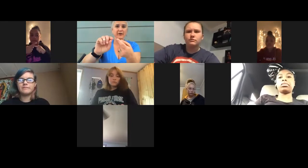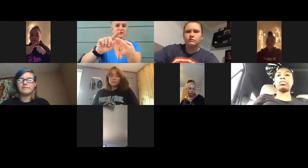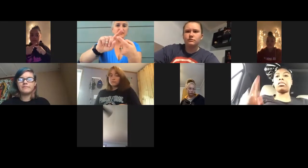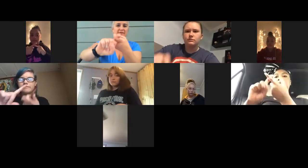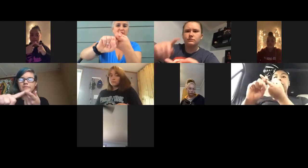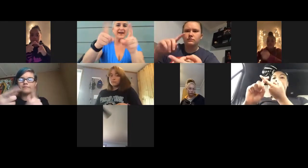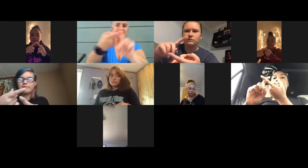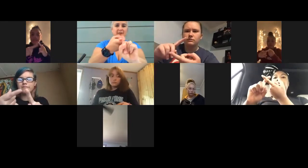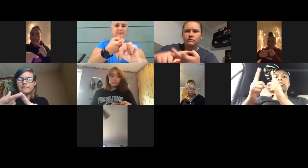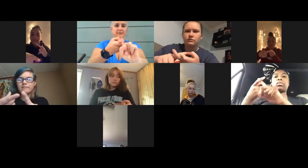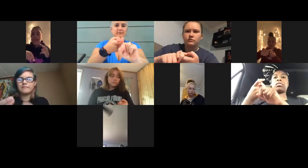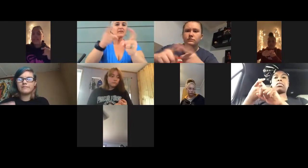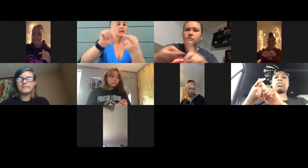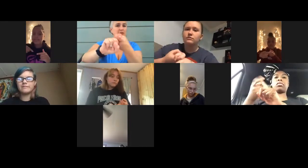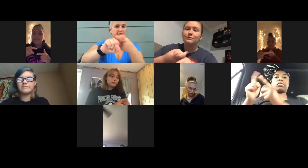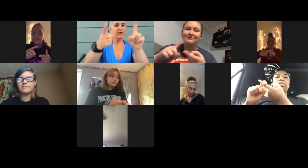Good, thank you, Ashley Marie. Friend,